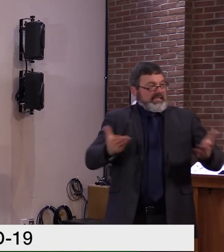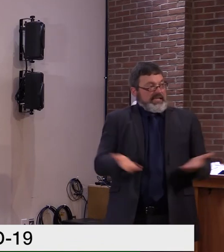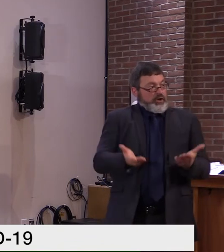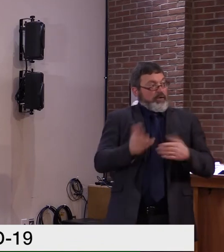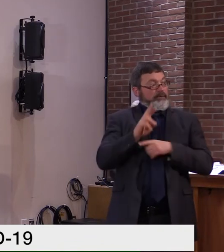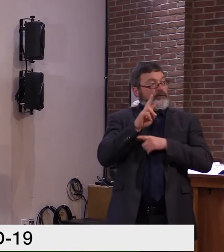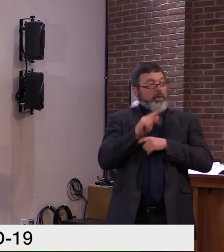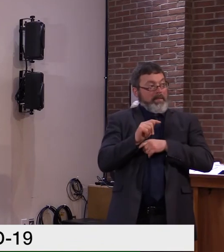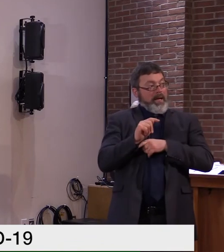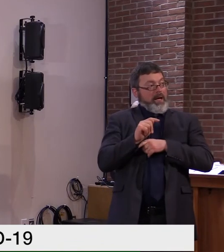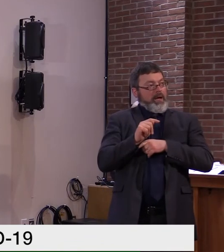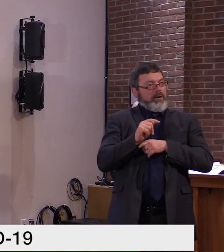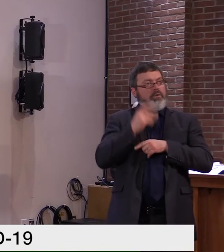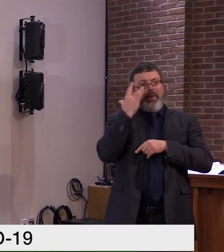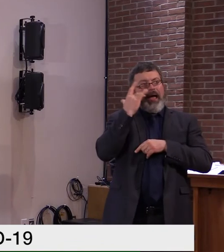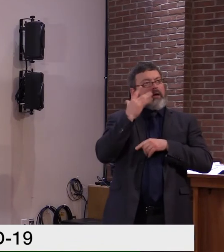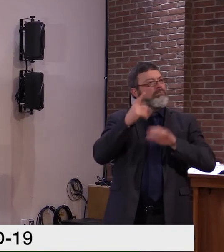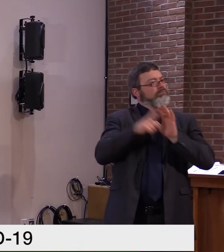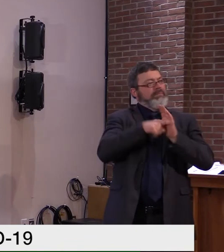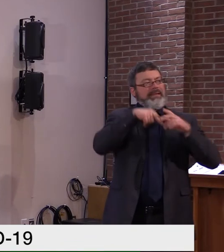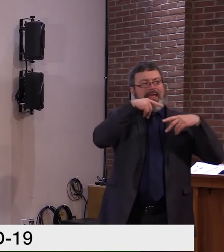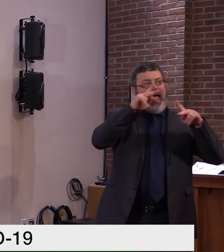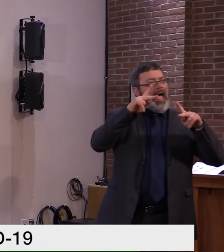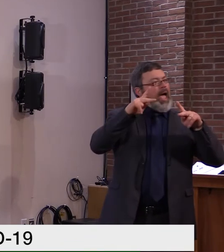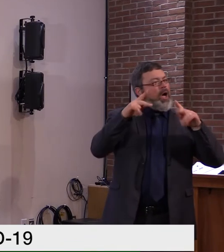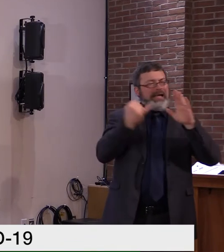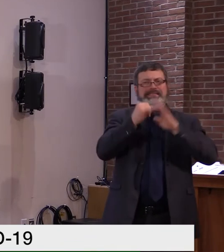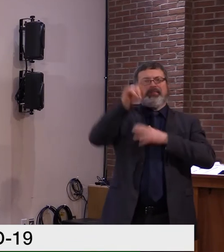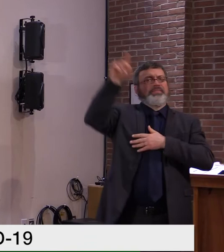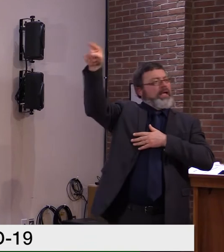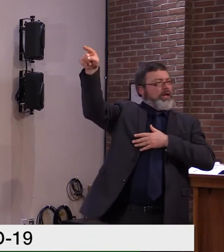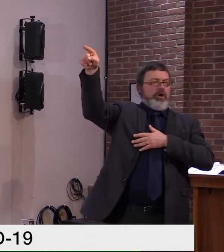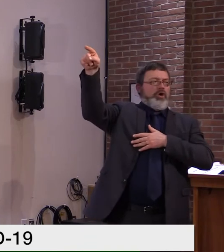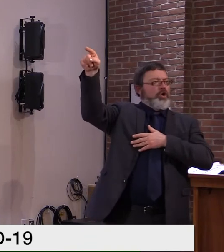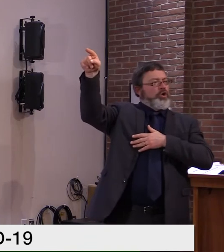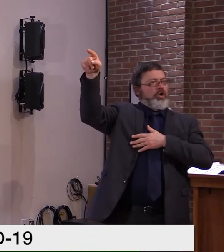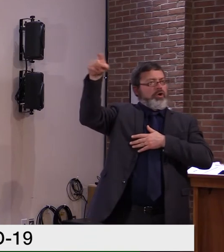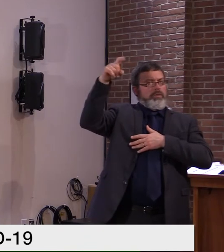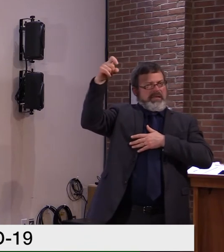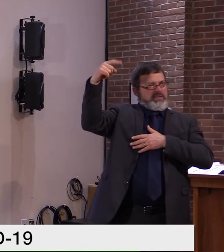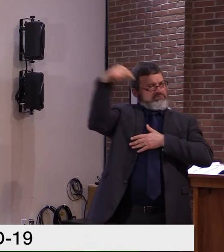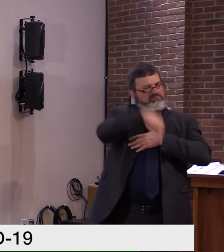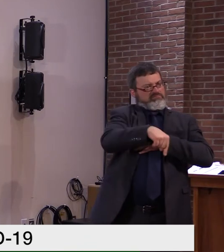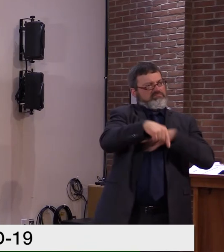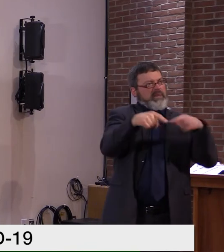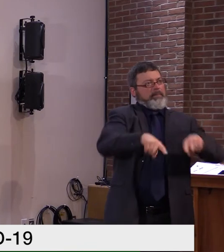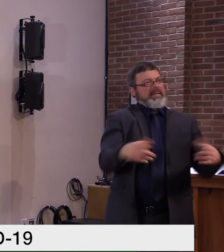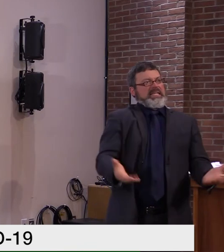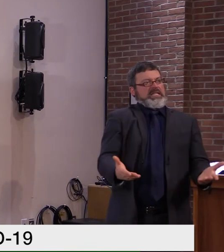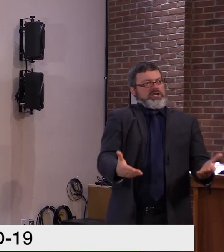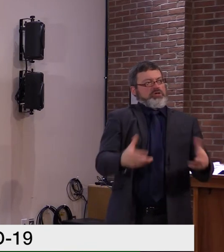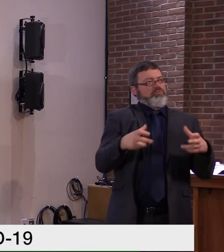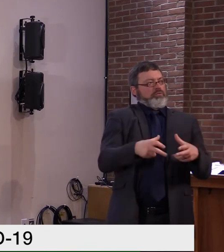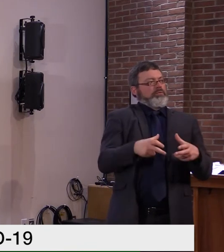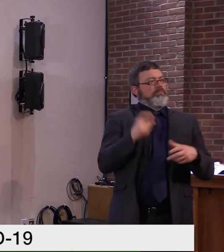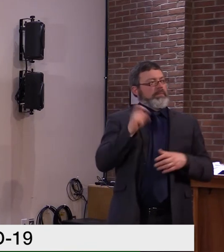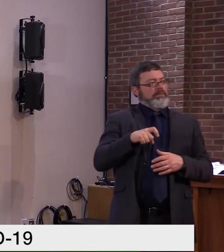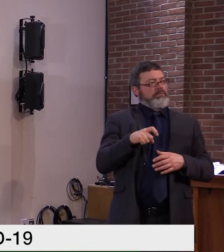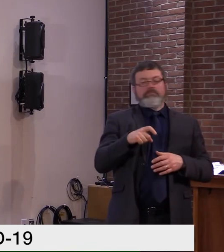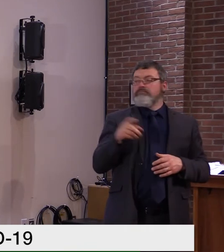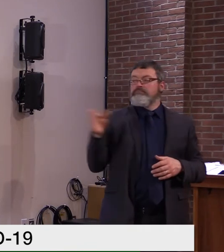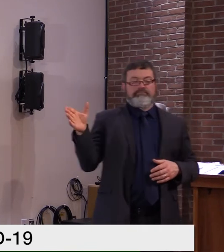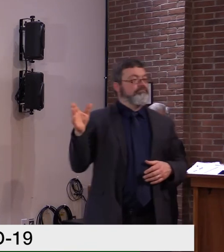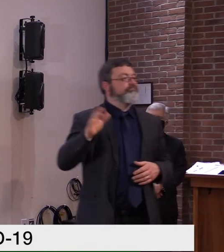you quarantine in another state, you still have to get here. So we want to get you inside the